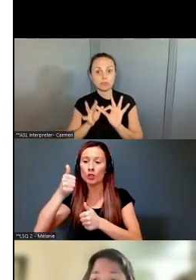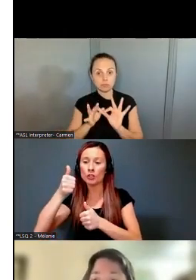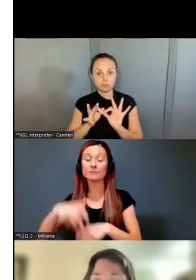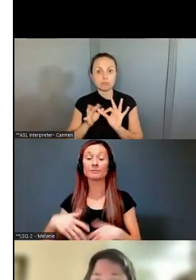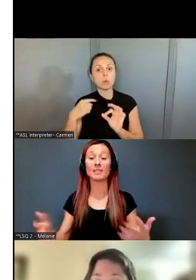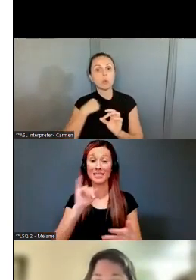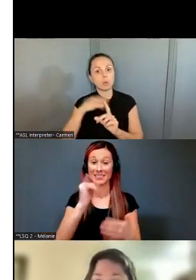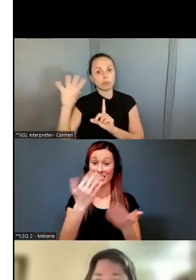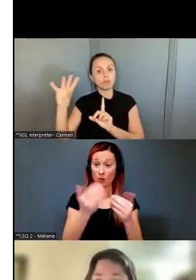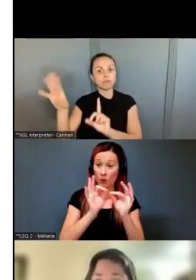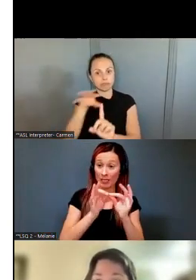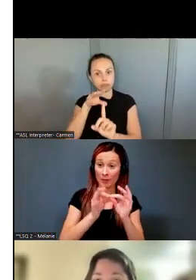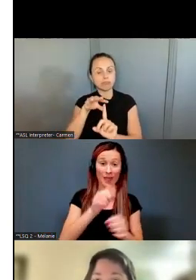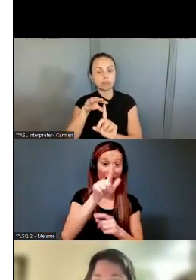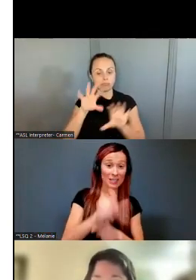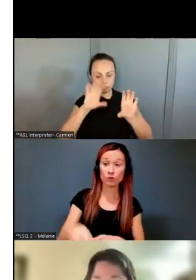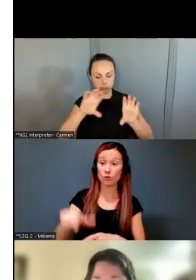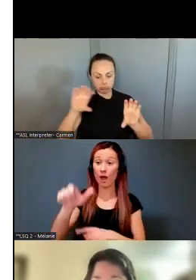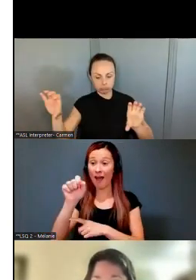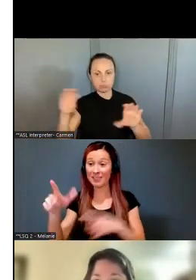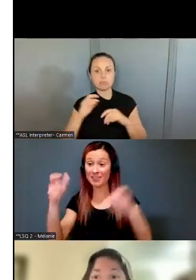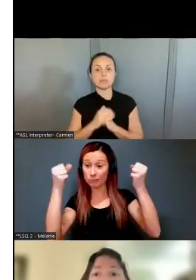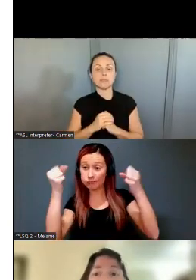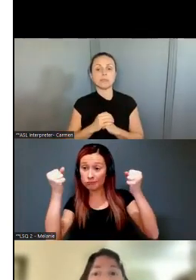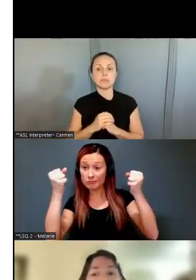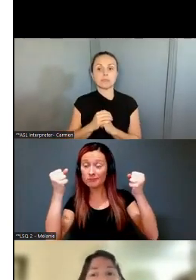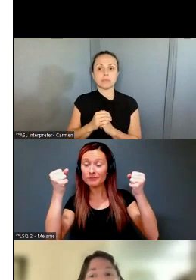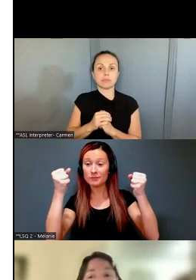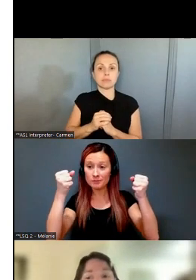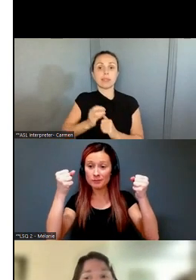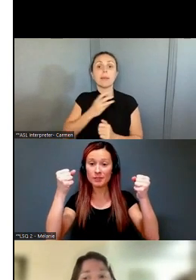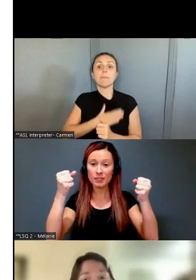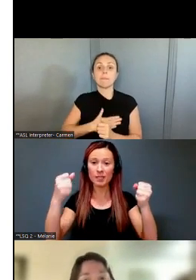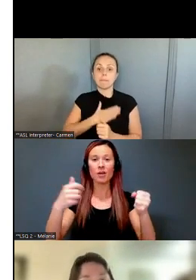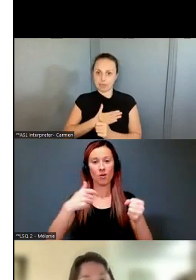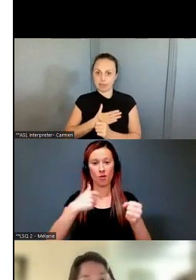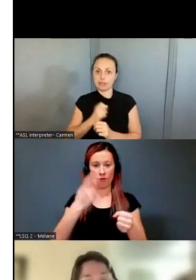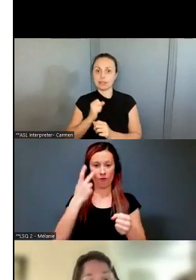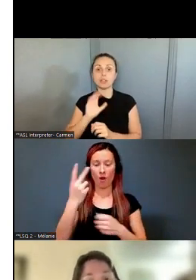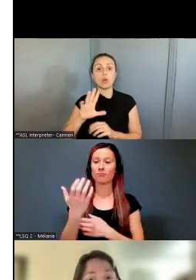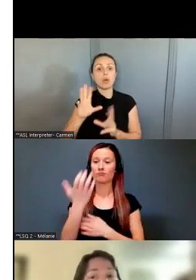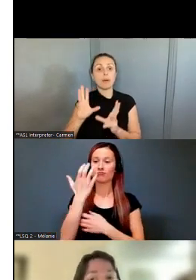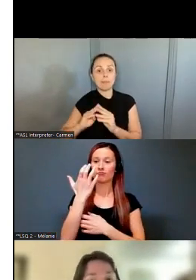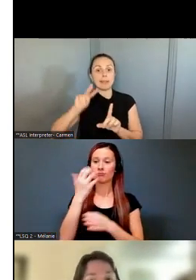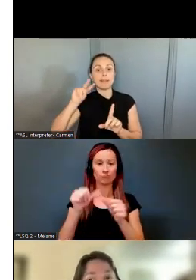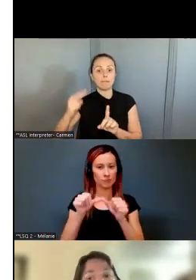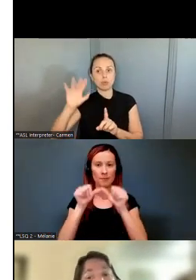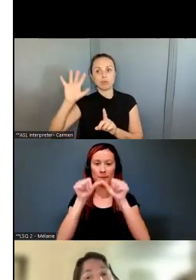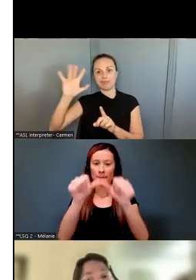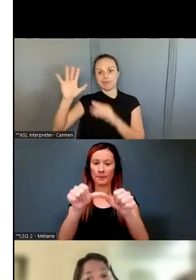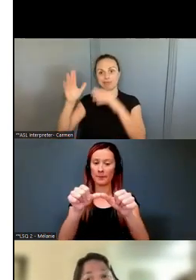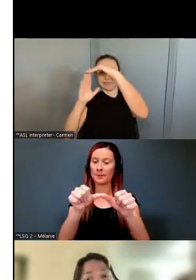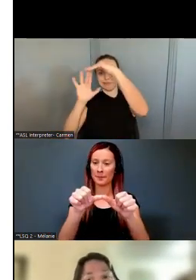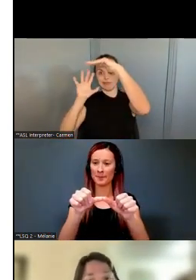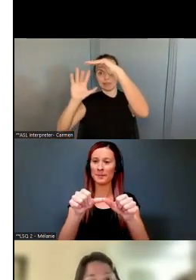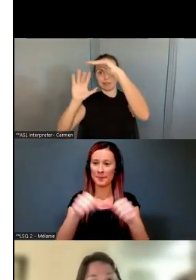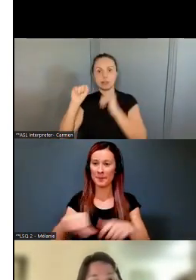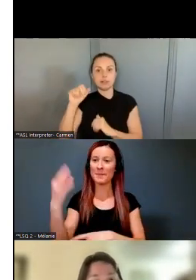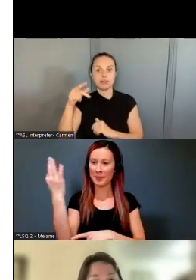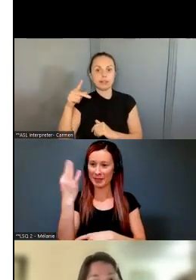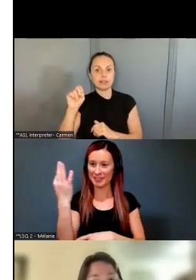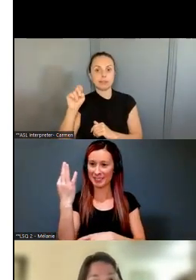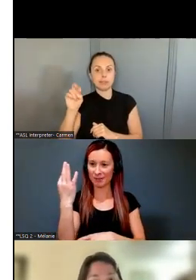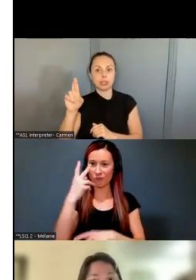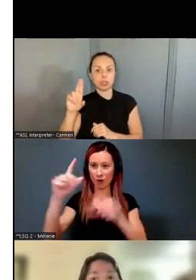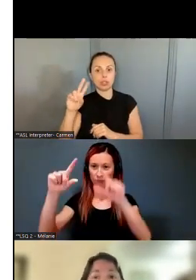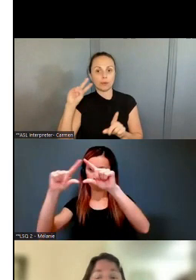be spotlighting those components throughout the presentation. So please make sure that your meeting view is speaker view so that you will always see these on your